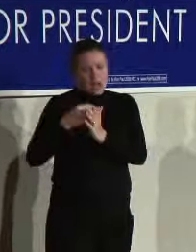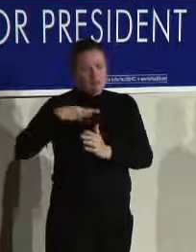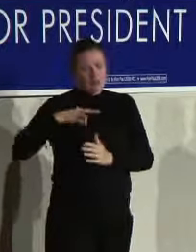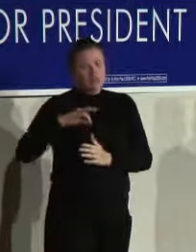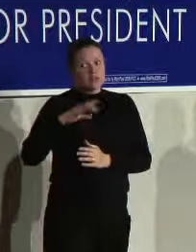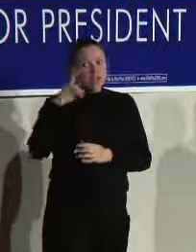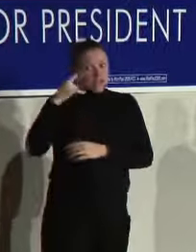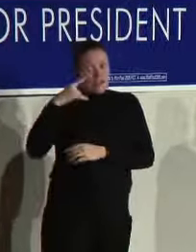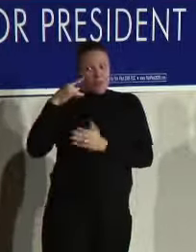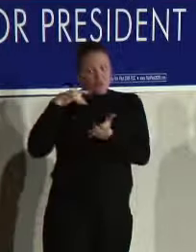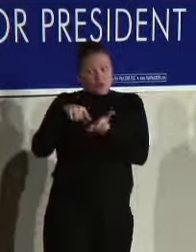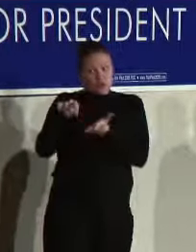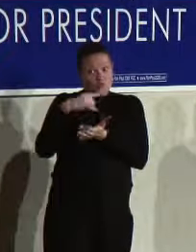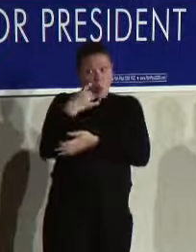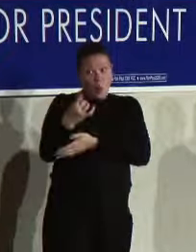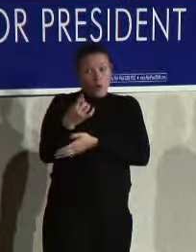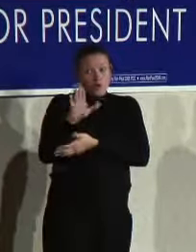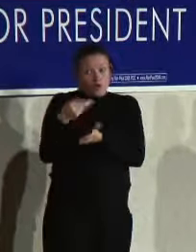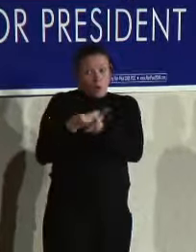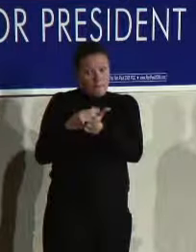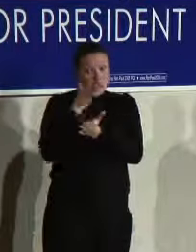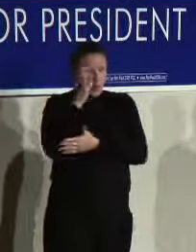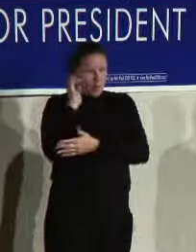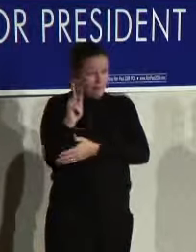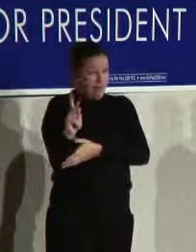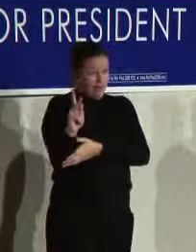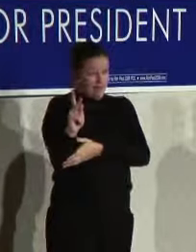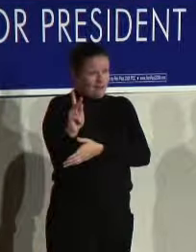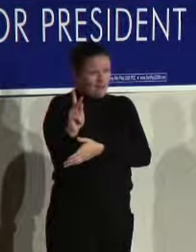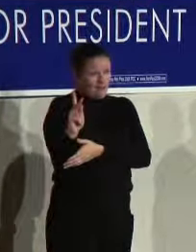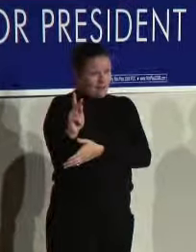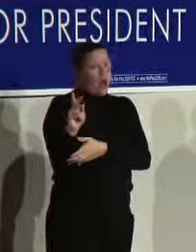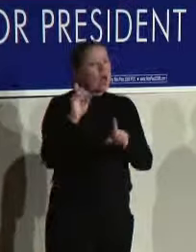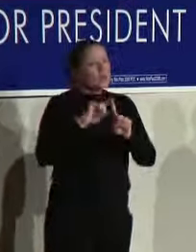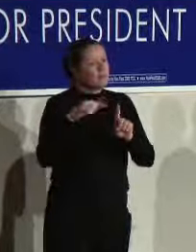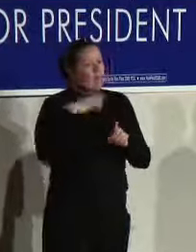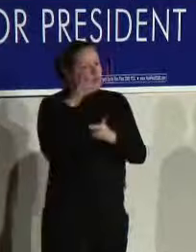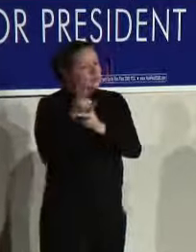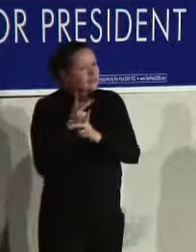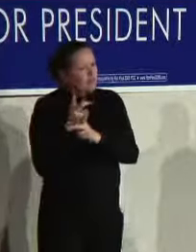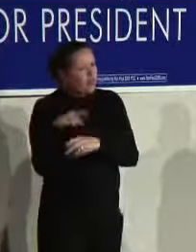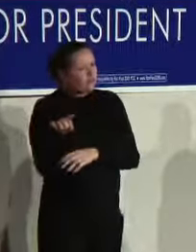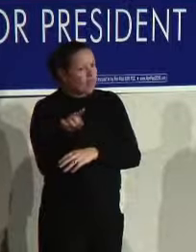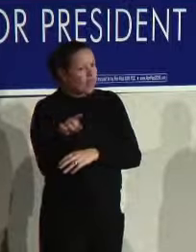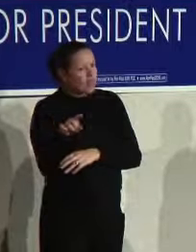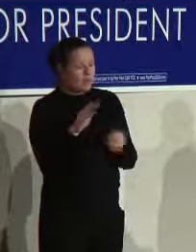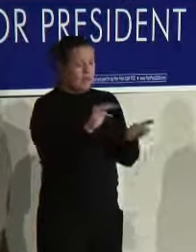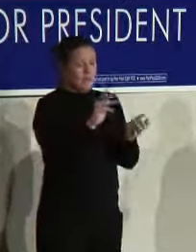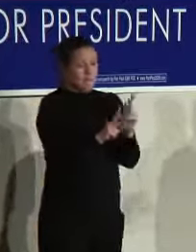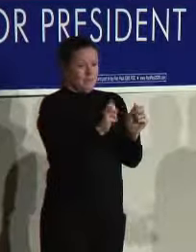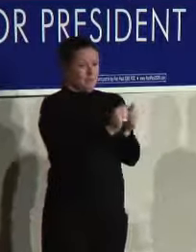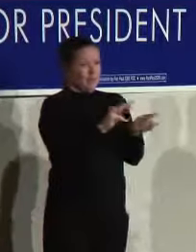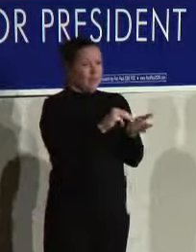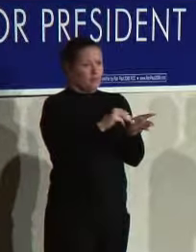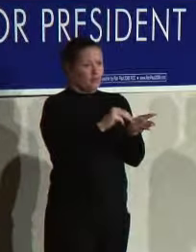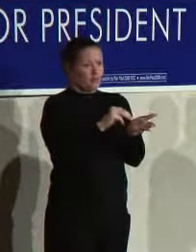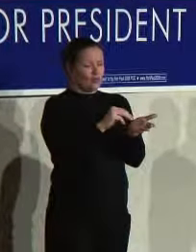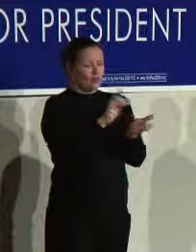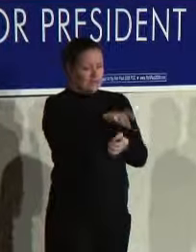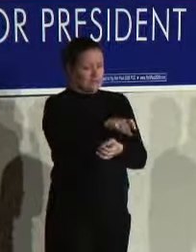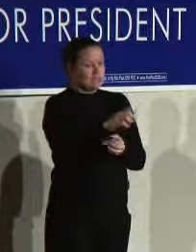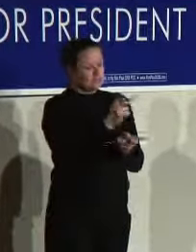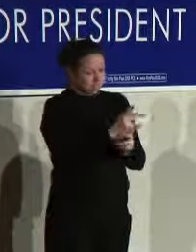get their money back. I wouldn't cut that. I would tie them over and take care of them. I would take care of people who have medical needs. I would take care of some